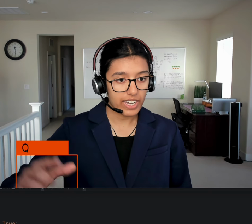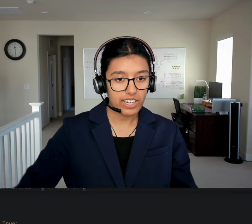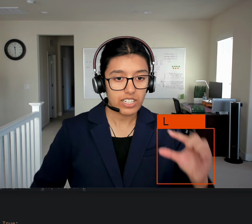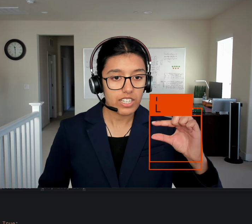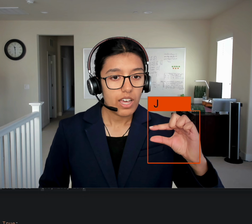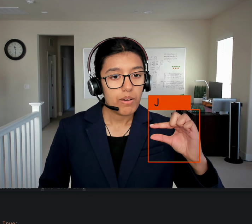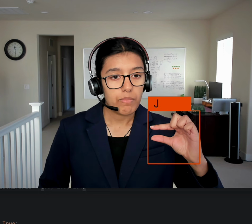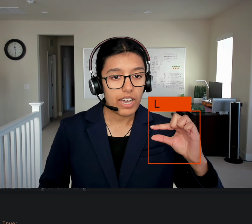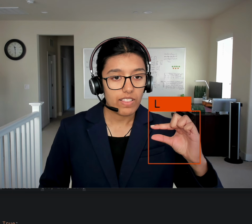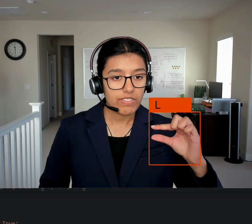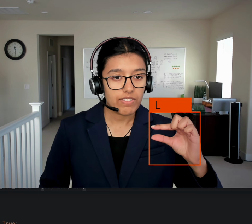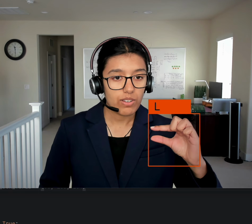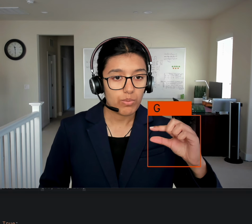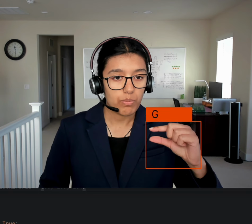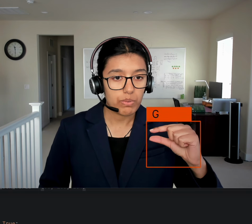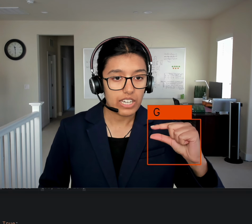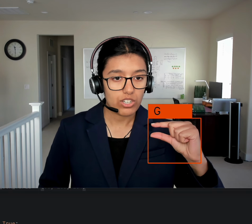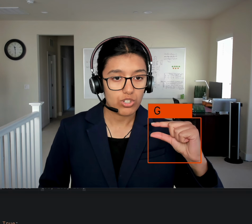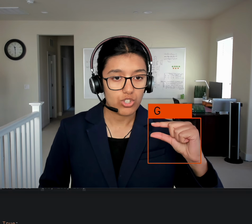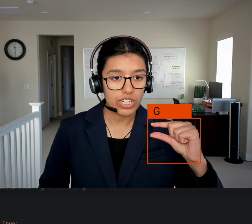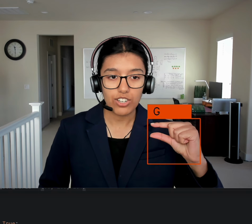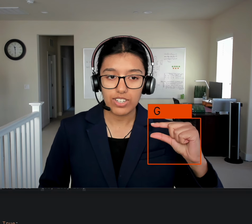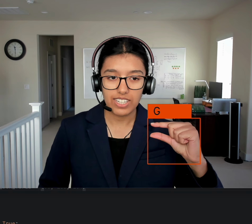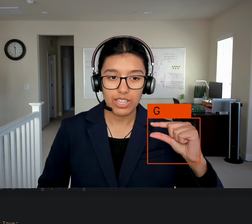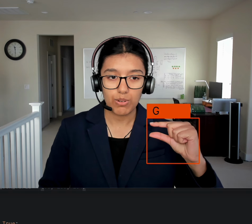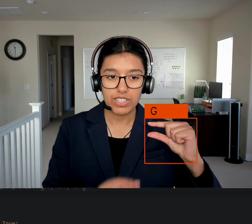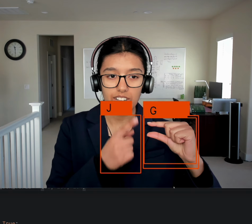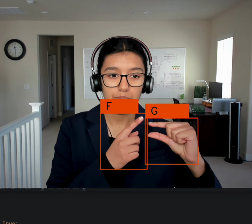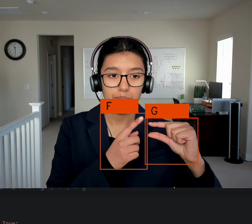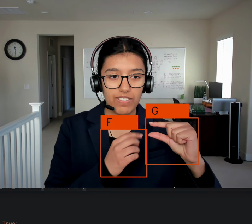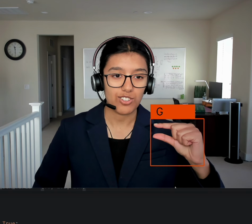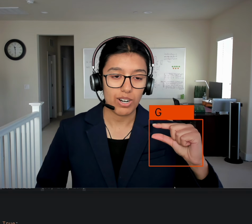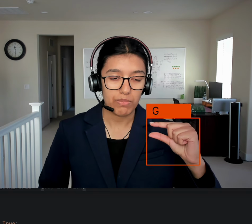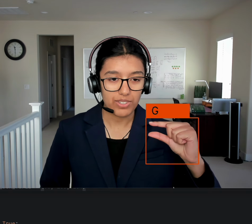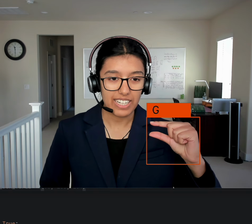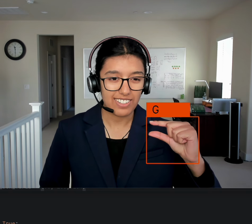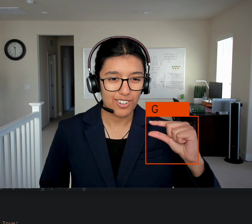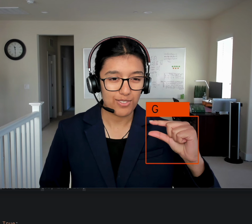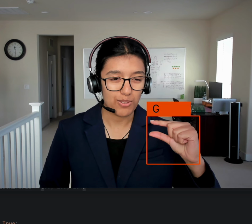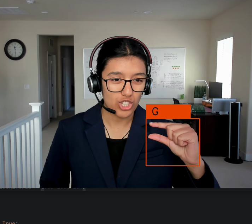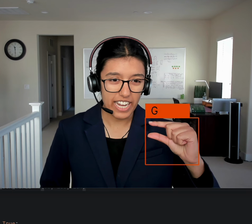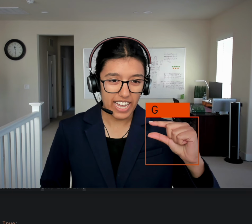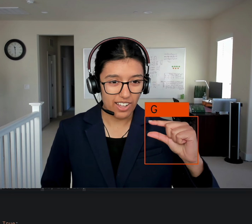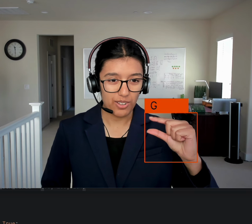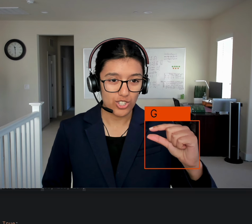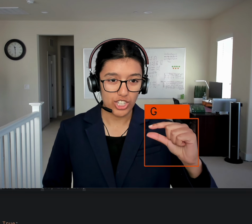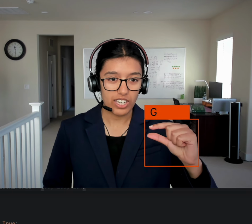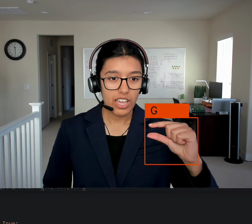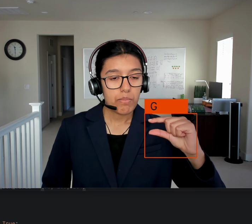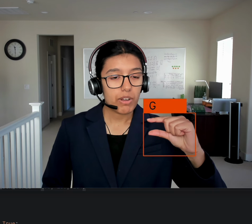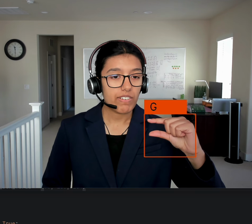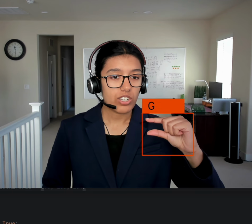right hand. My left hand will be G. And you can see there was a little bit of the discrepancy. It didn't know if it was J, L, or